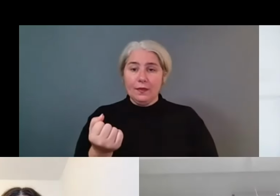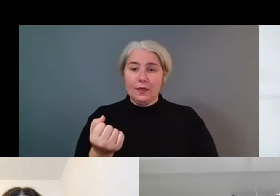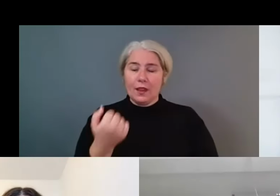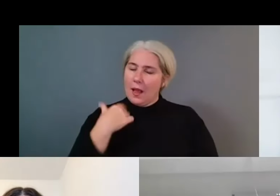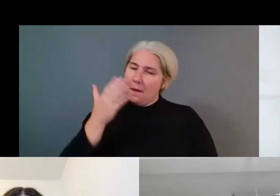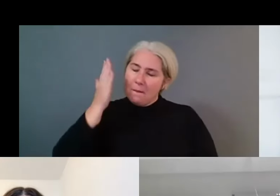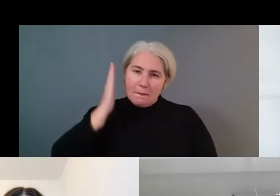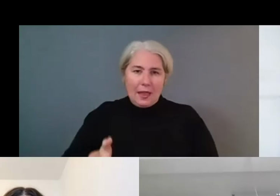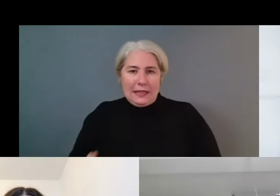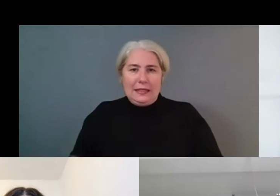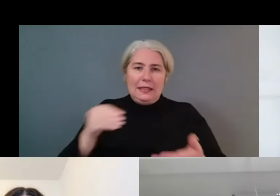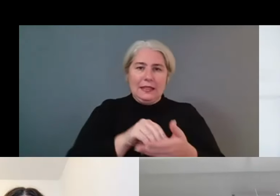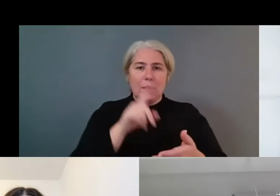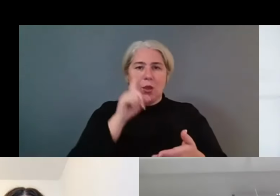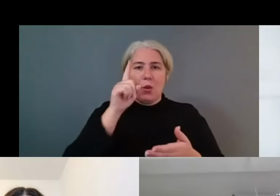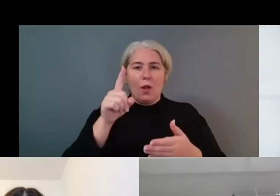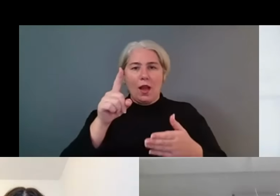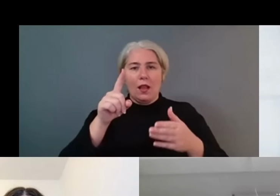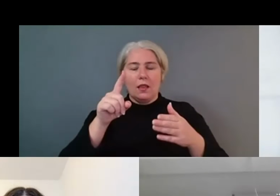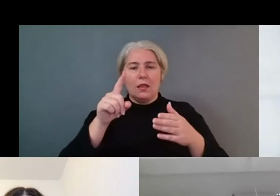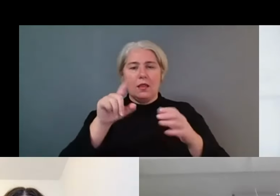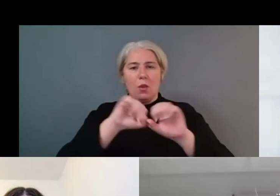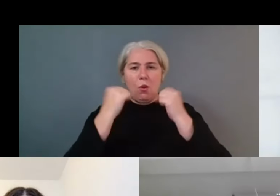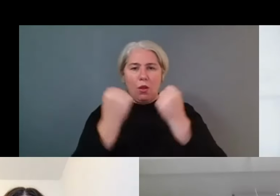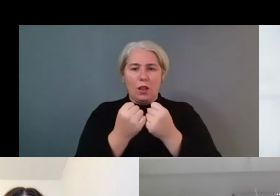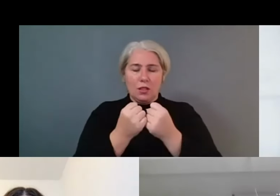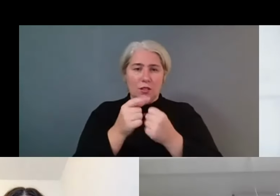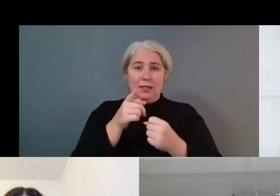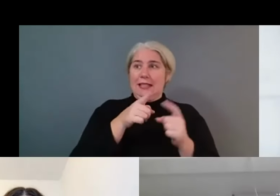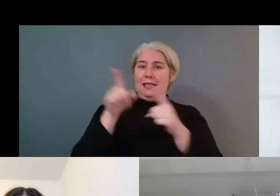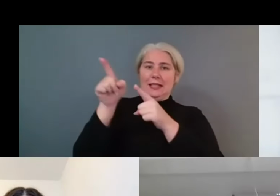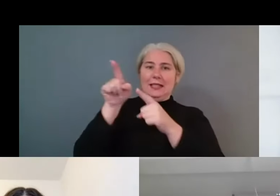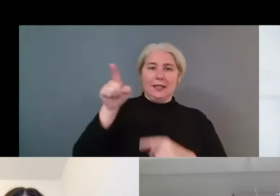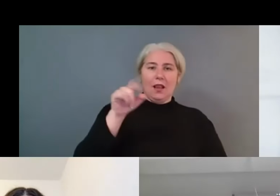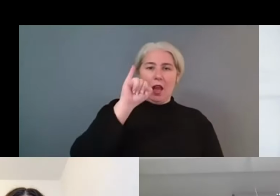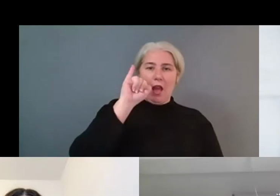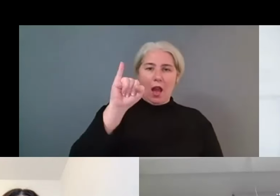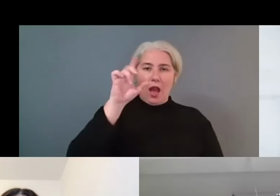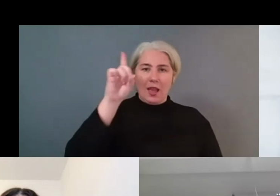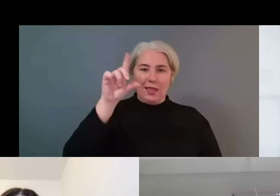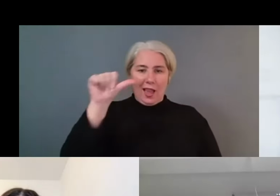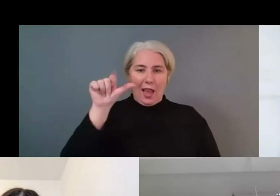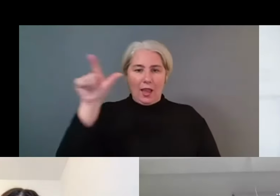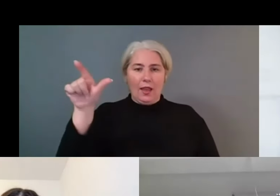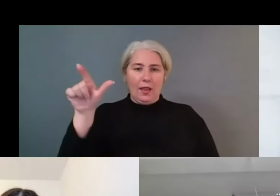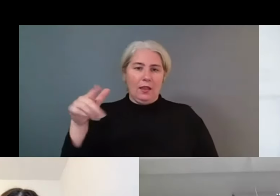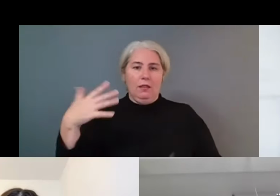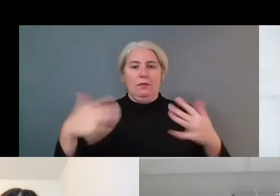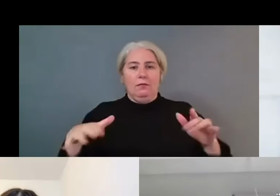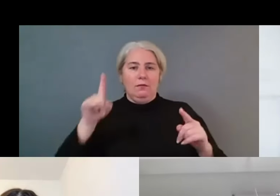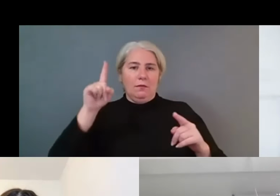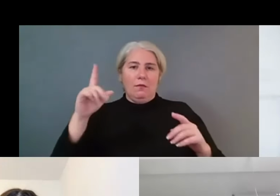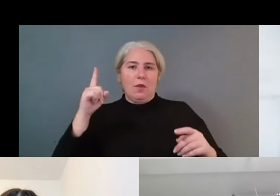this regard, and that's International Disability Alliance, which is kind of a liaison organization for